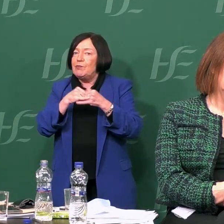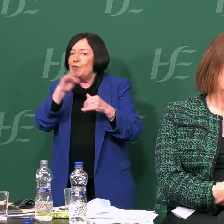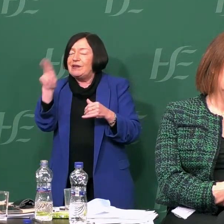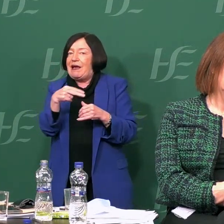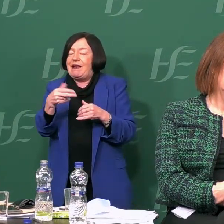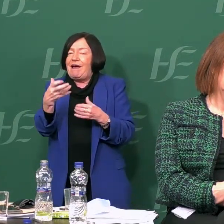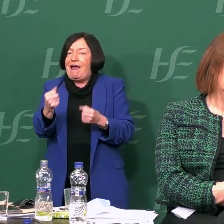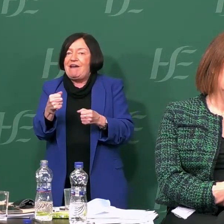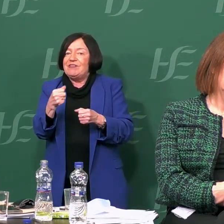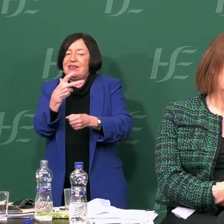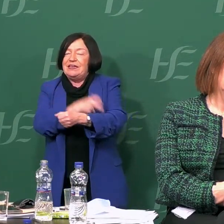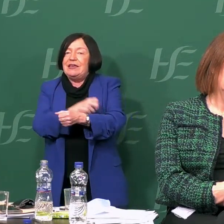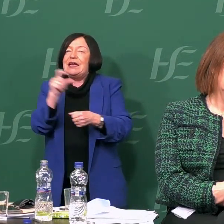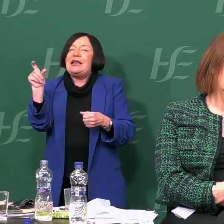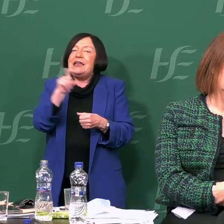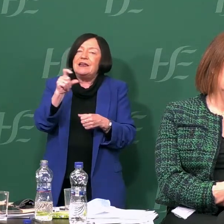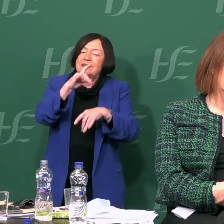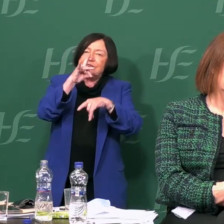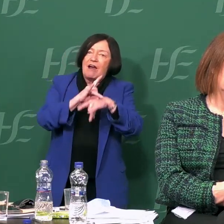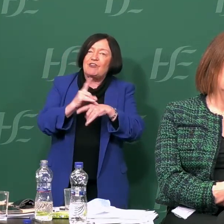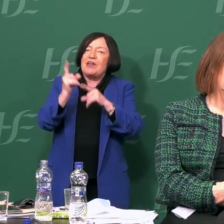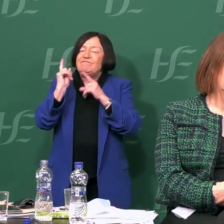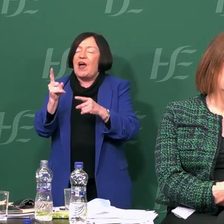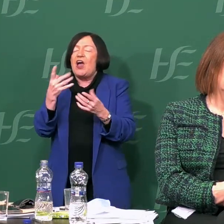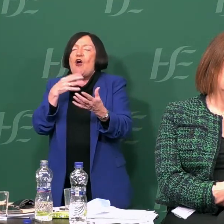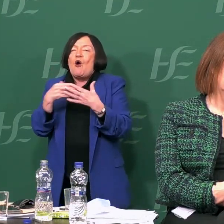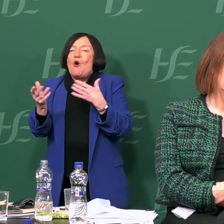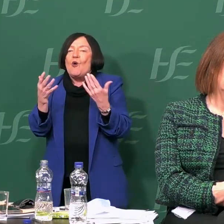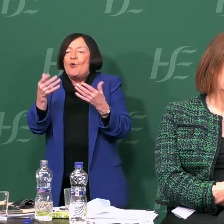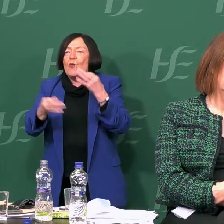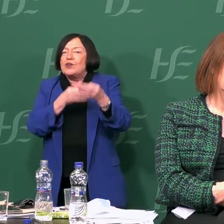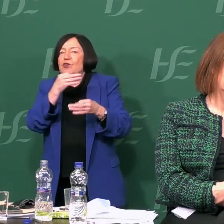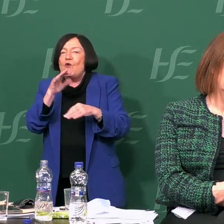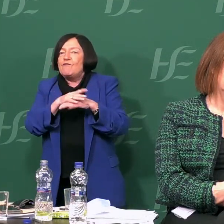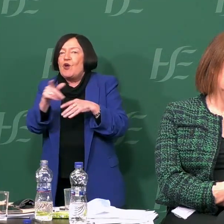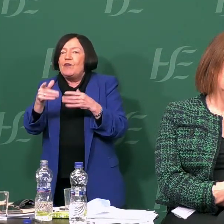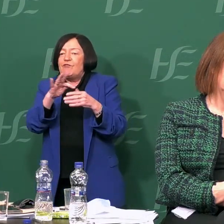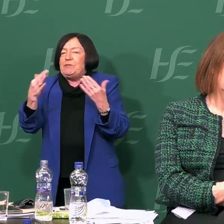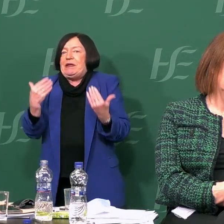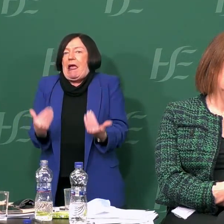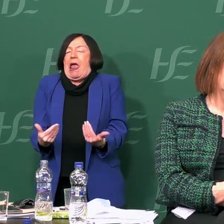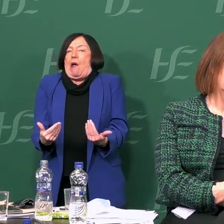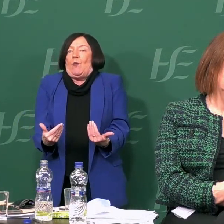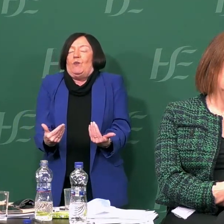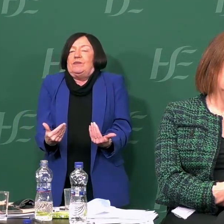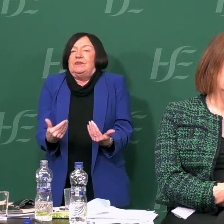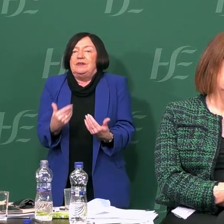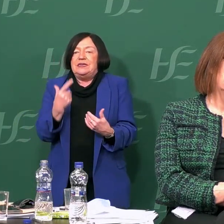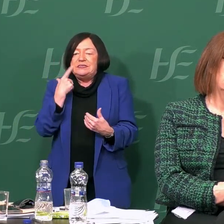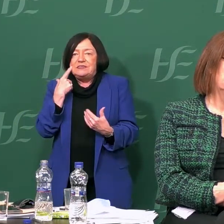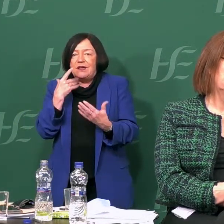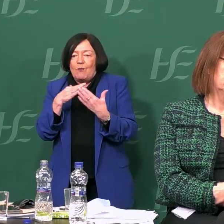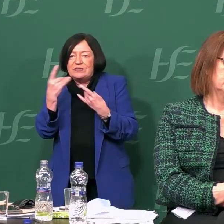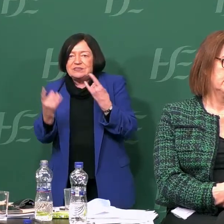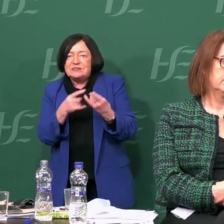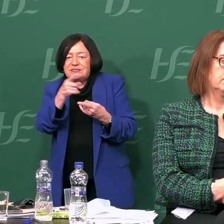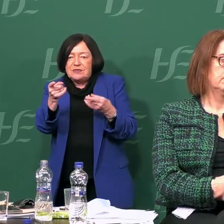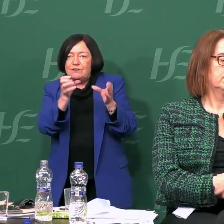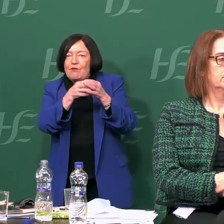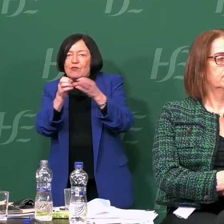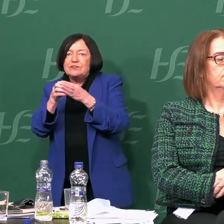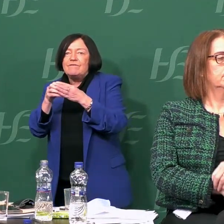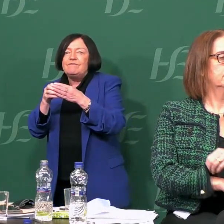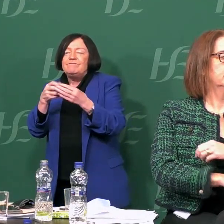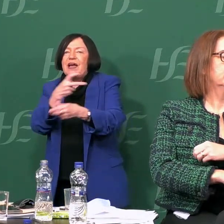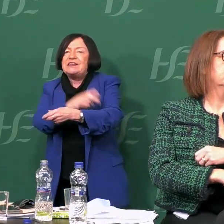terms of clinical advice or advice as to where to go from now as to seeing out their course of